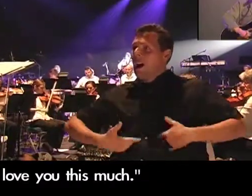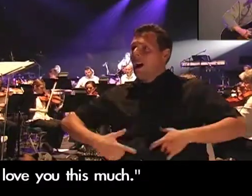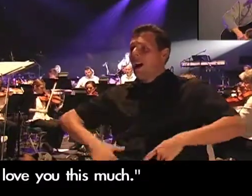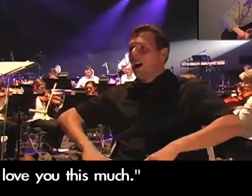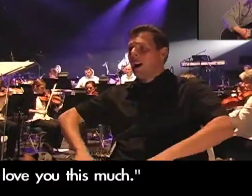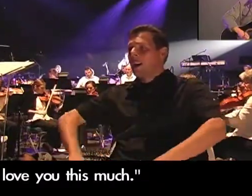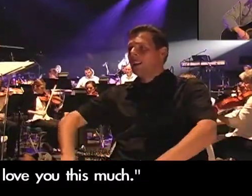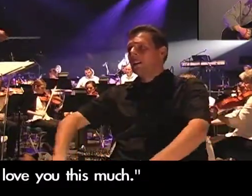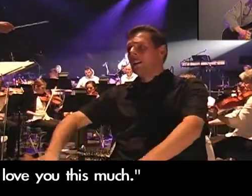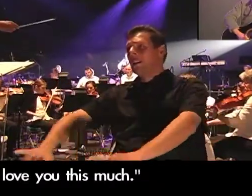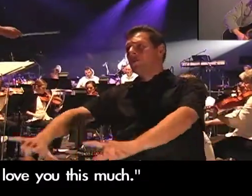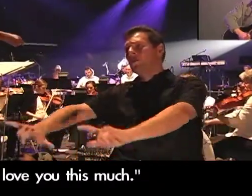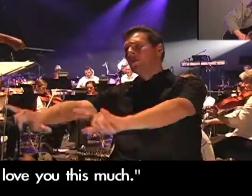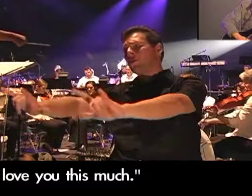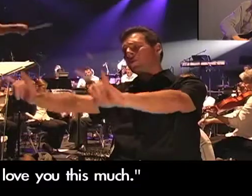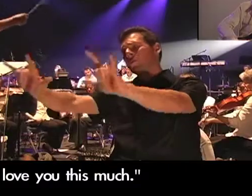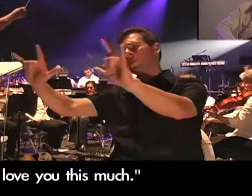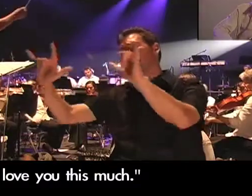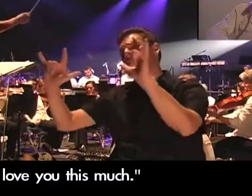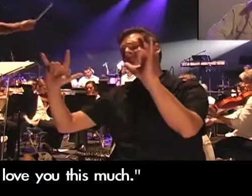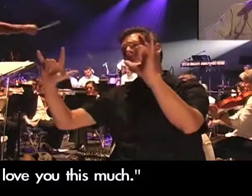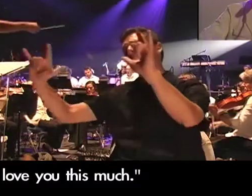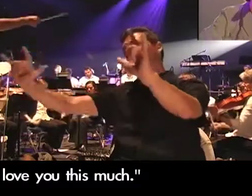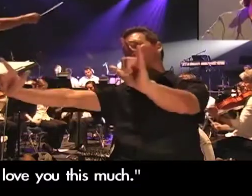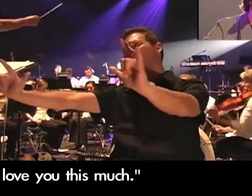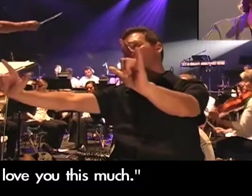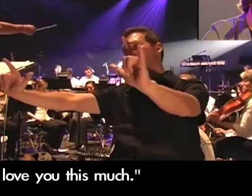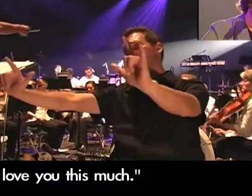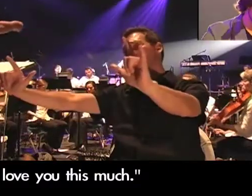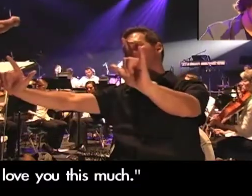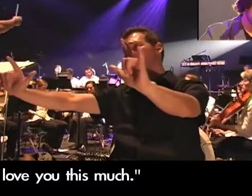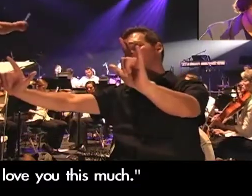I love you this much.